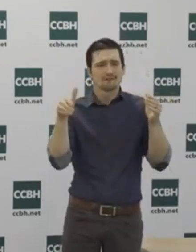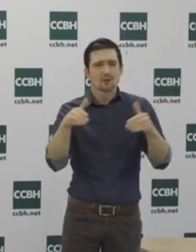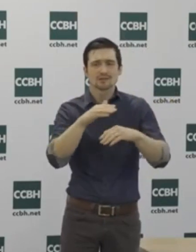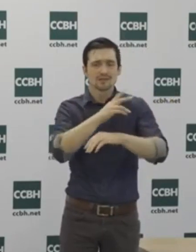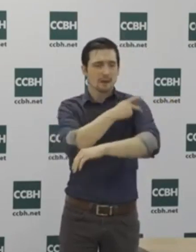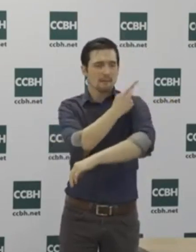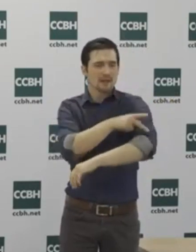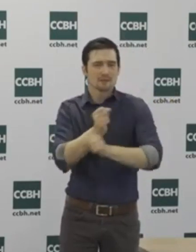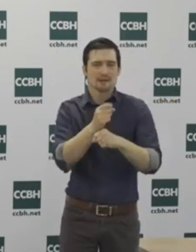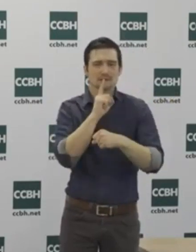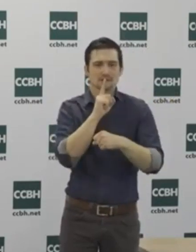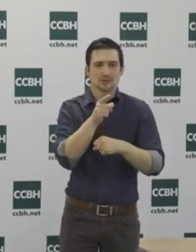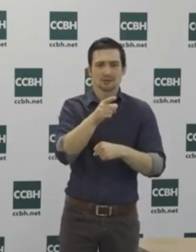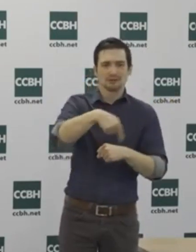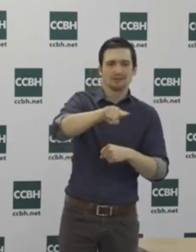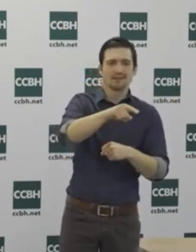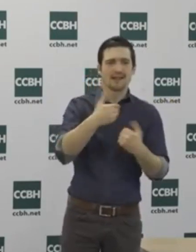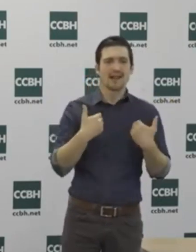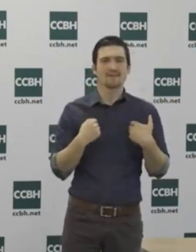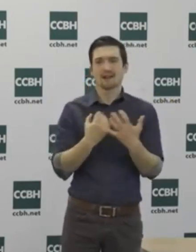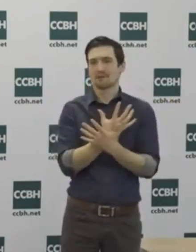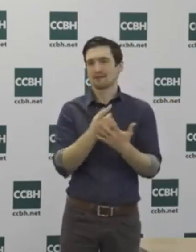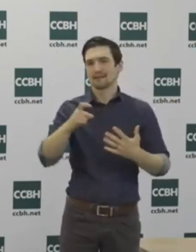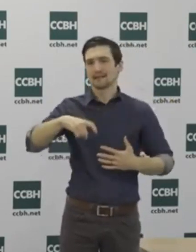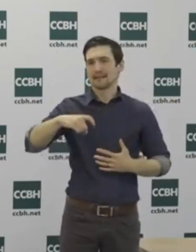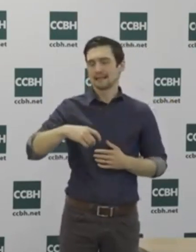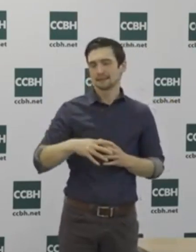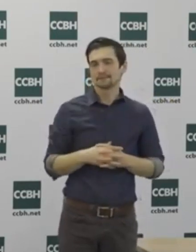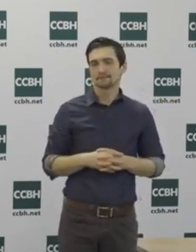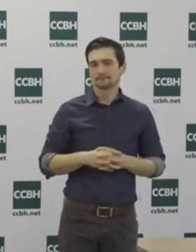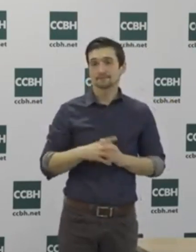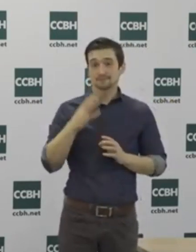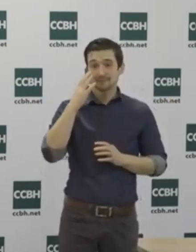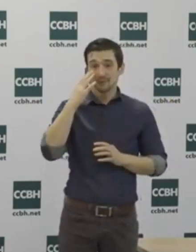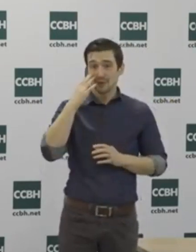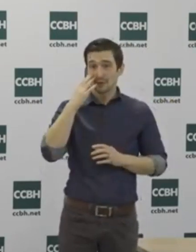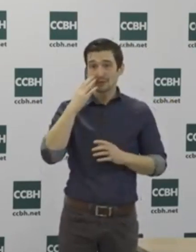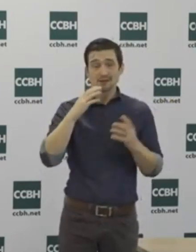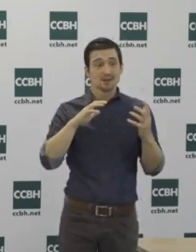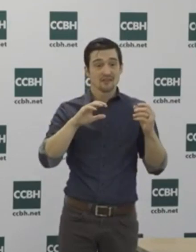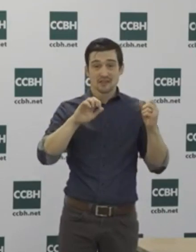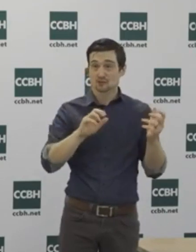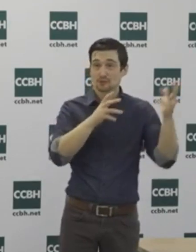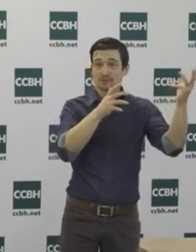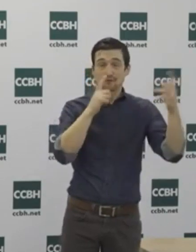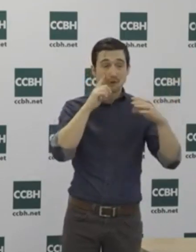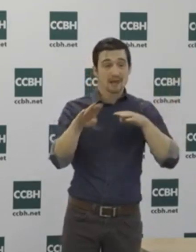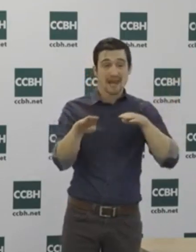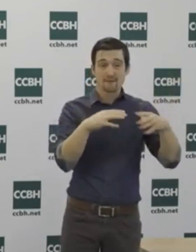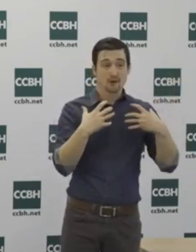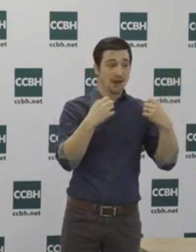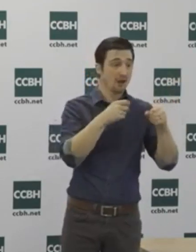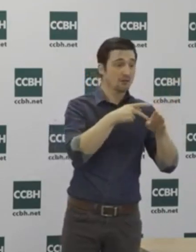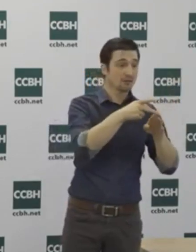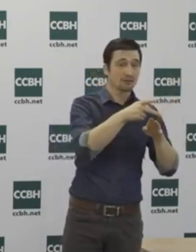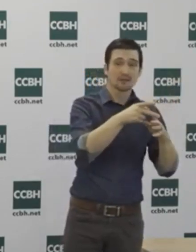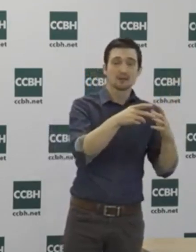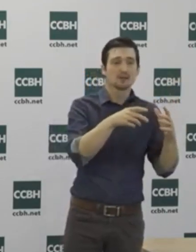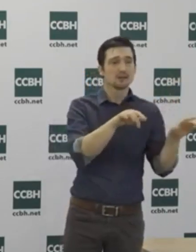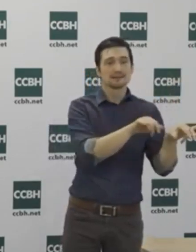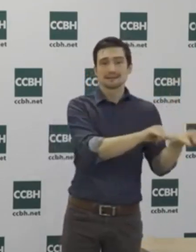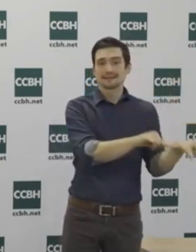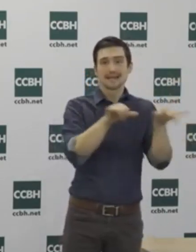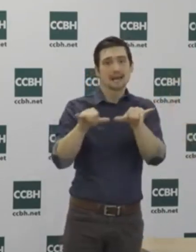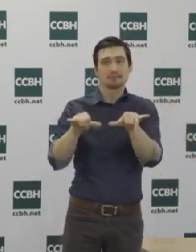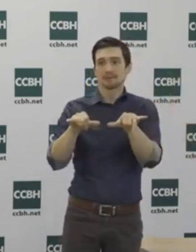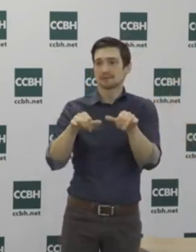time. But we do recognize the disruption to behavioral health care just as the disruption to medical care has happened.